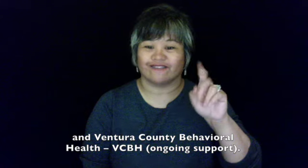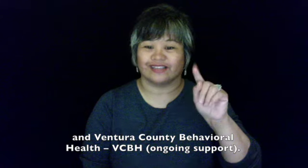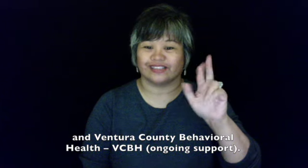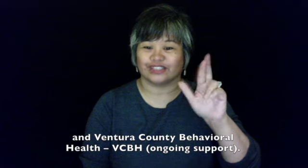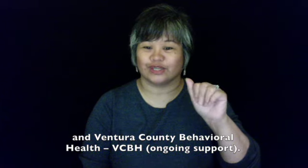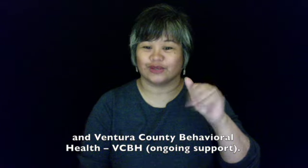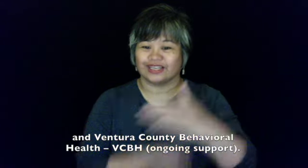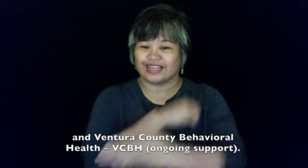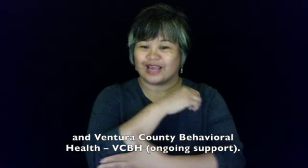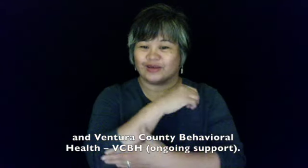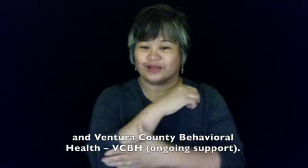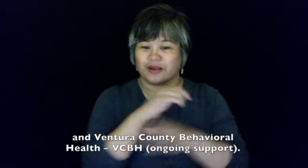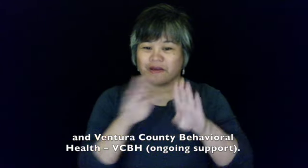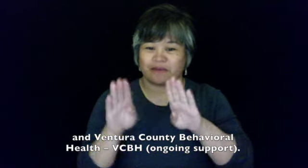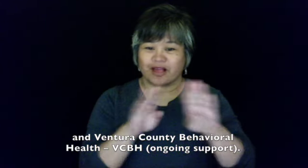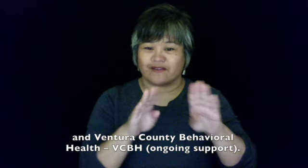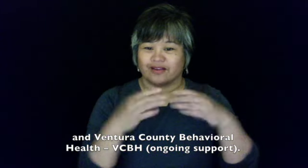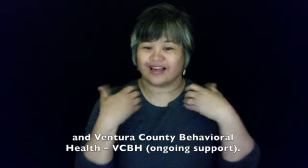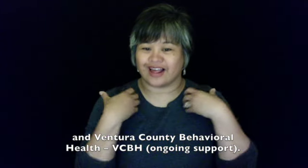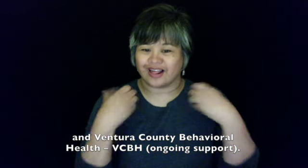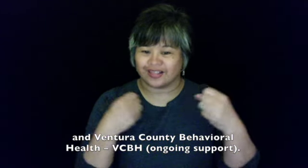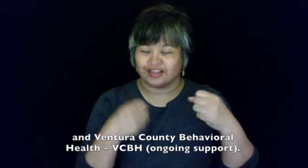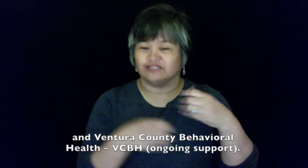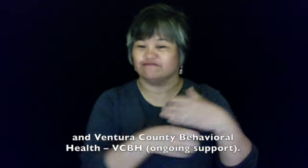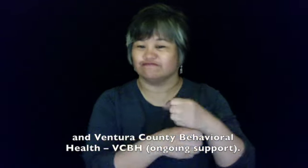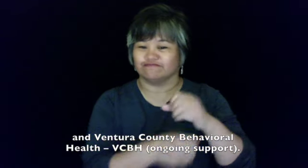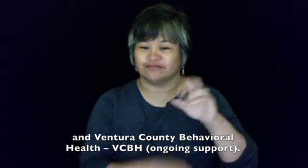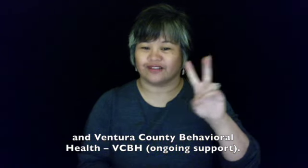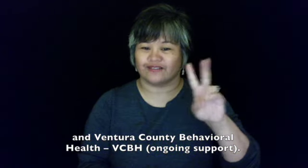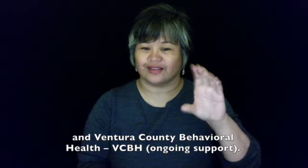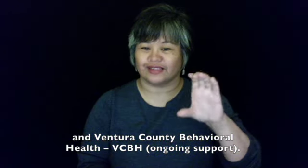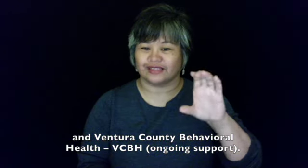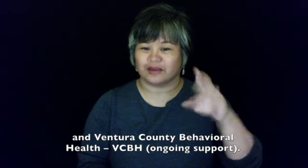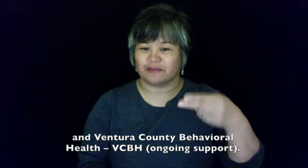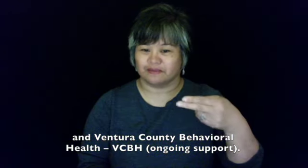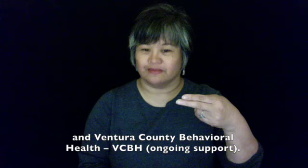And Ventura County Behavioral Health, BCBH, for their ongoing support.